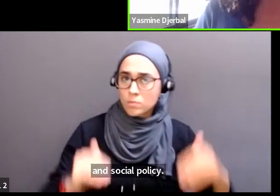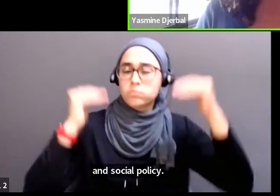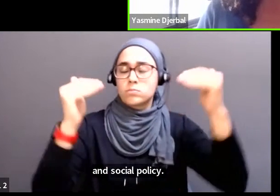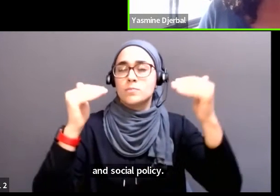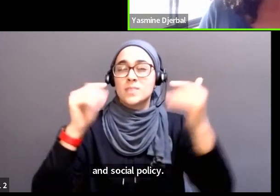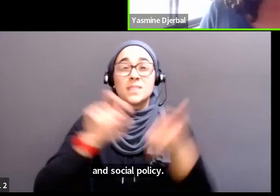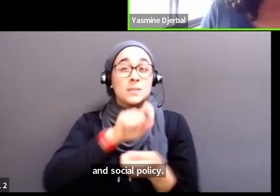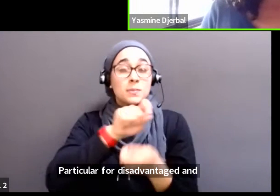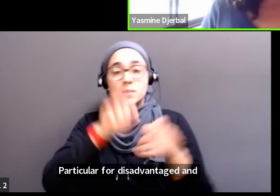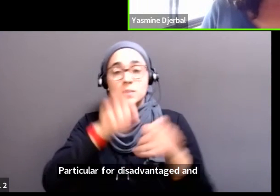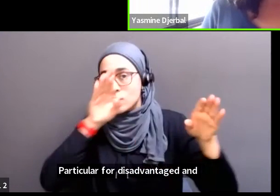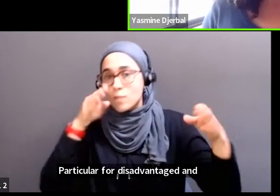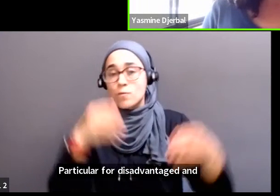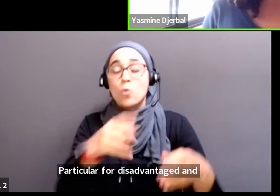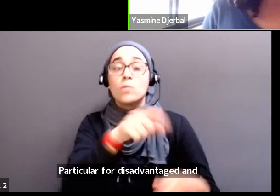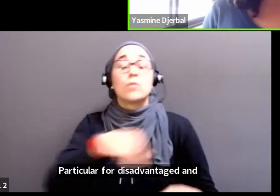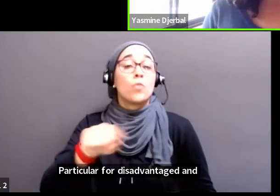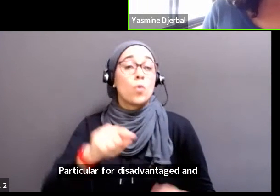youth.